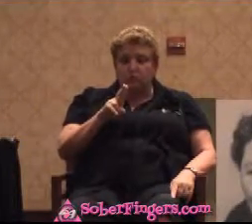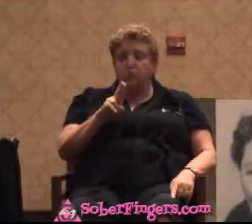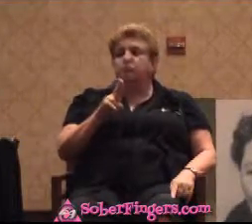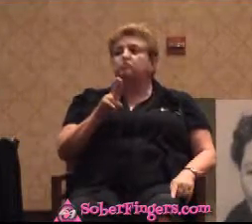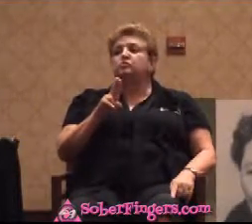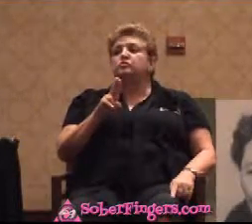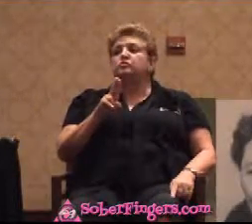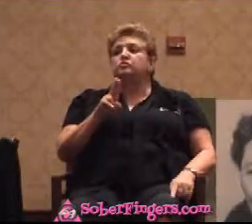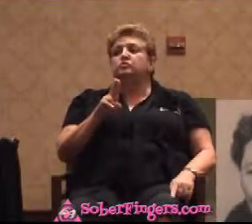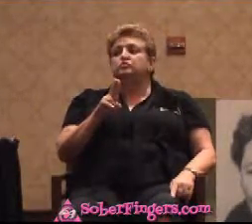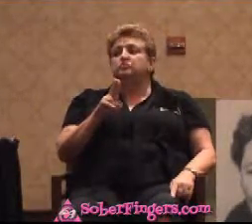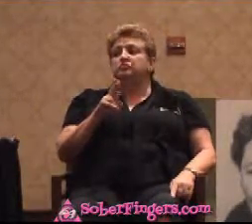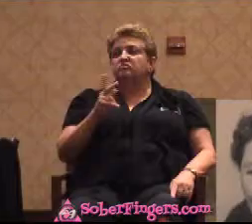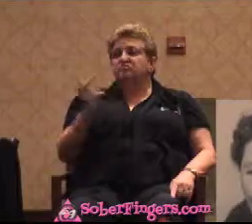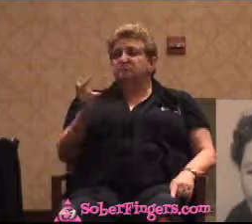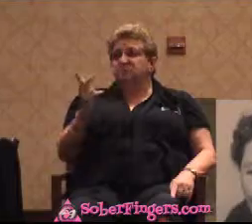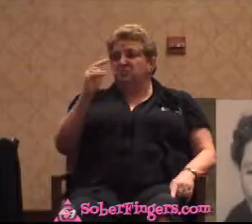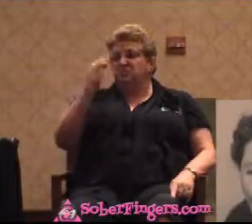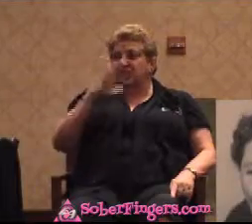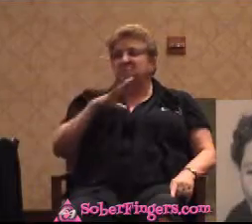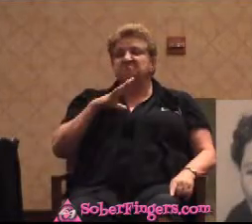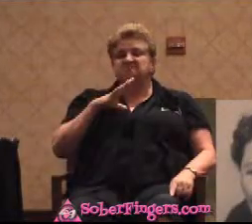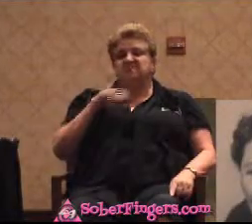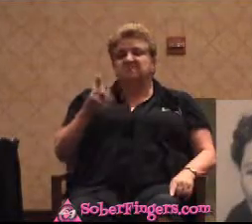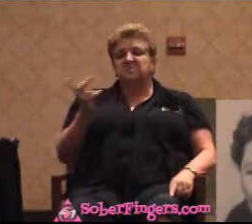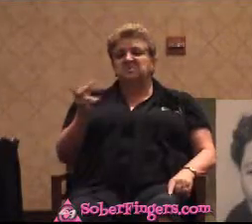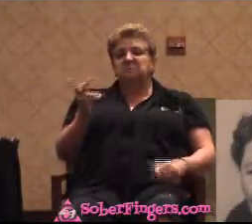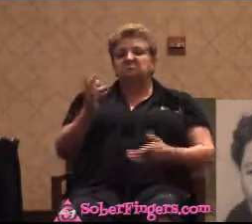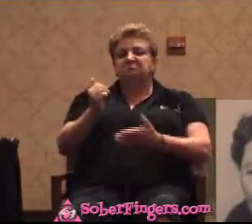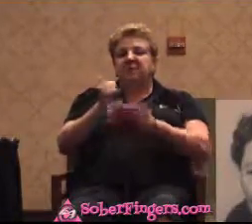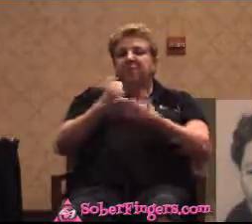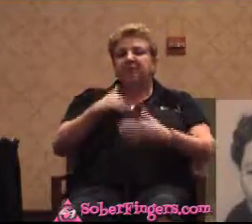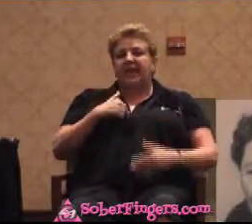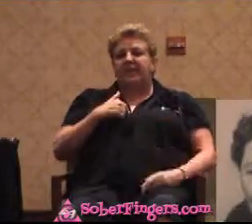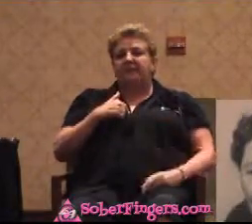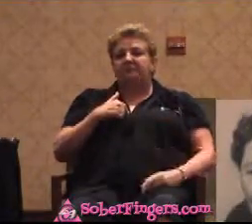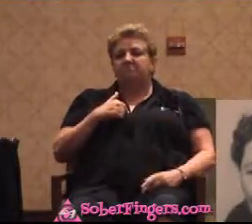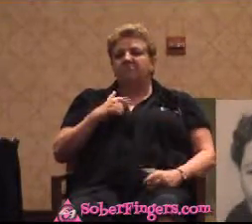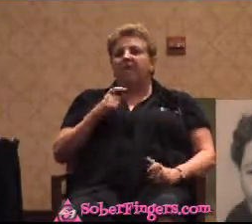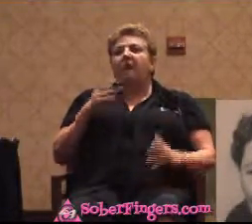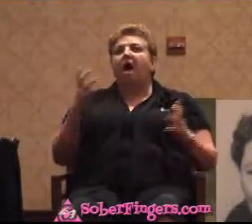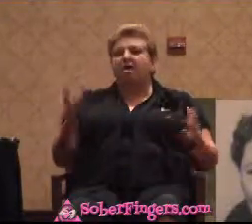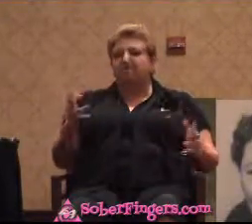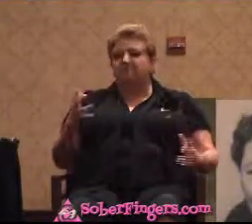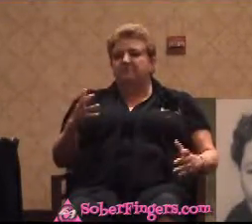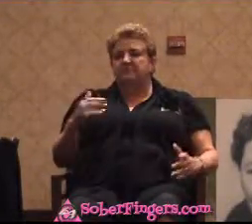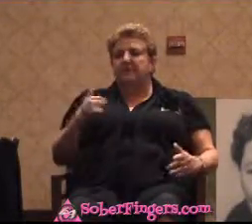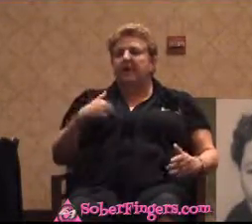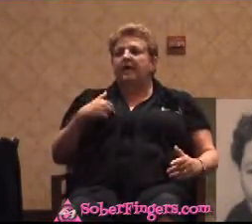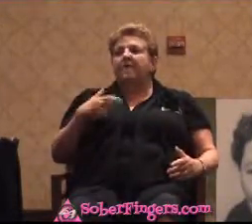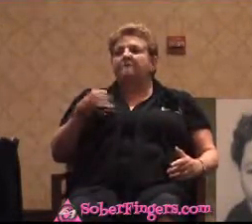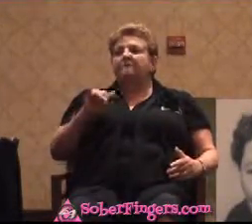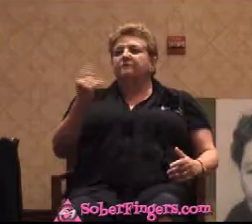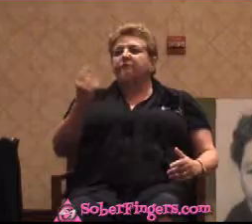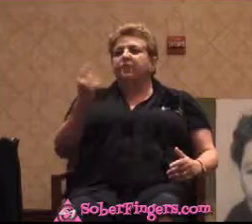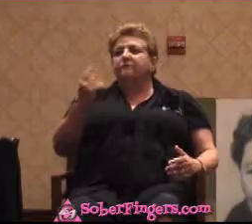you guys helped me in a huge way. And I'll be forever grateful for that.